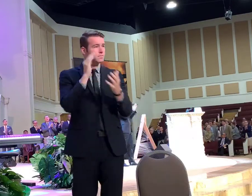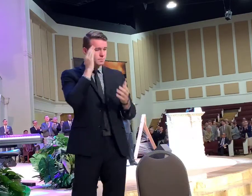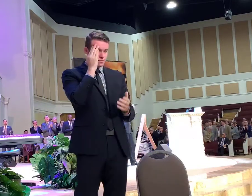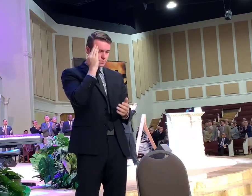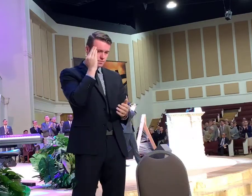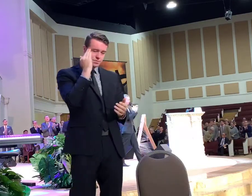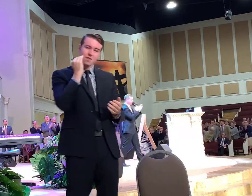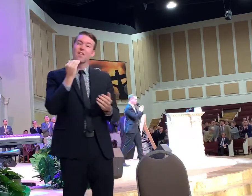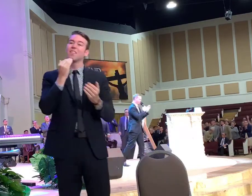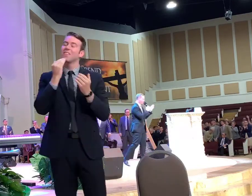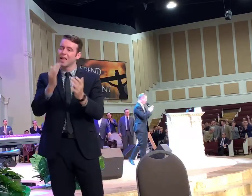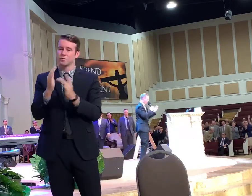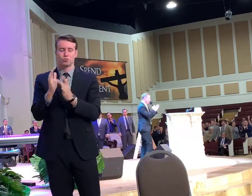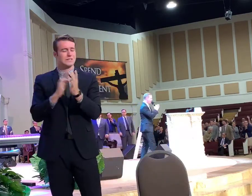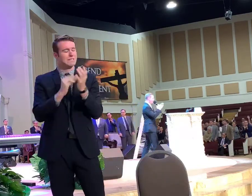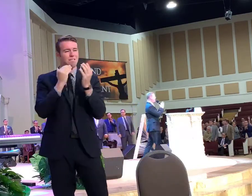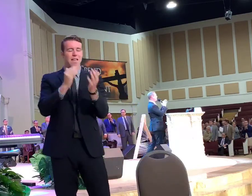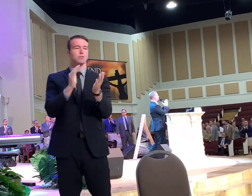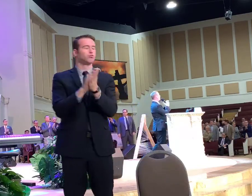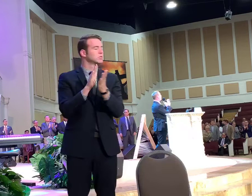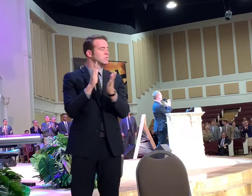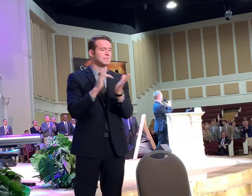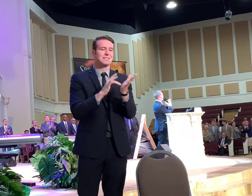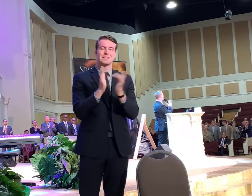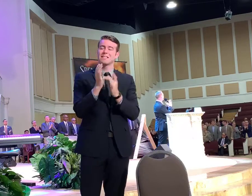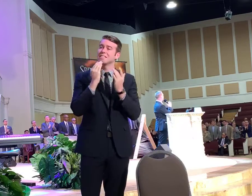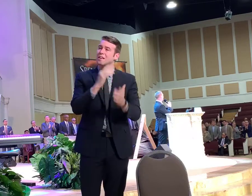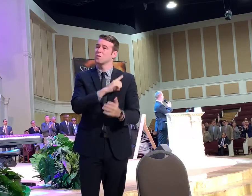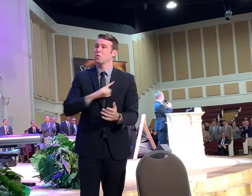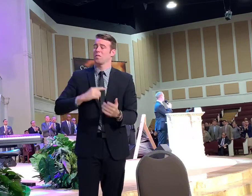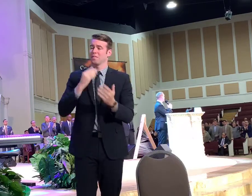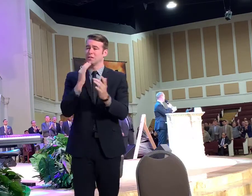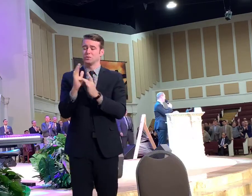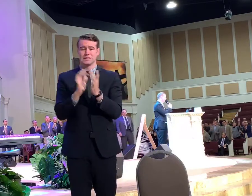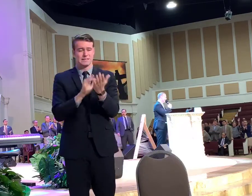triumph. Thank you, Jesus. Thank you, Lord.